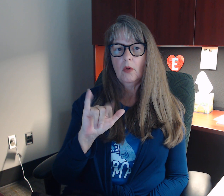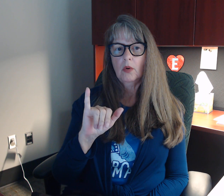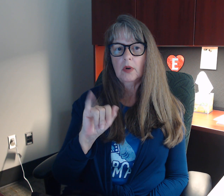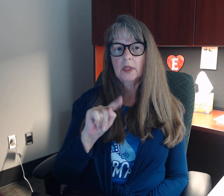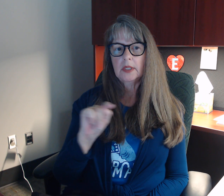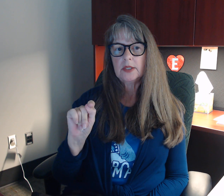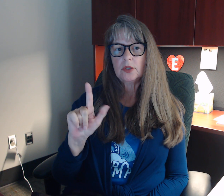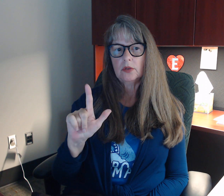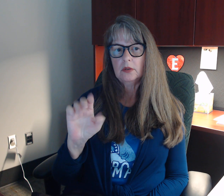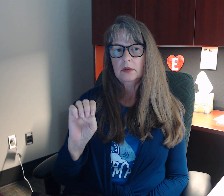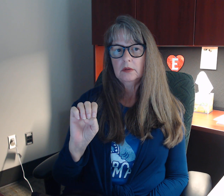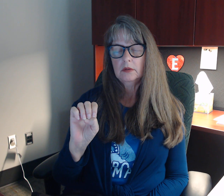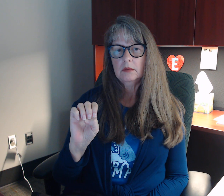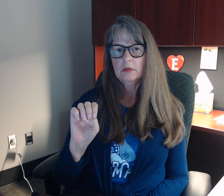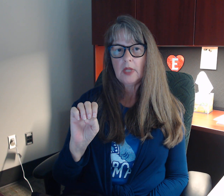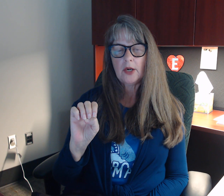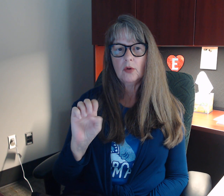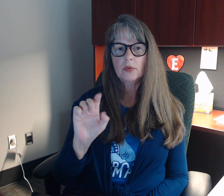Or little. I don't